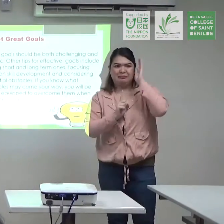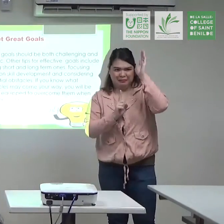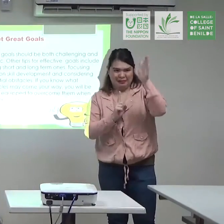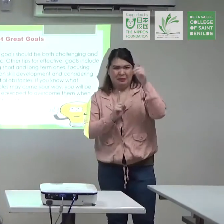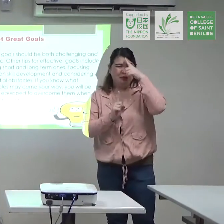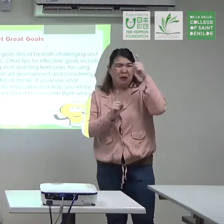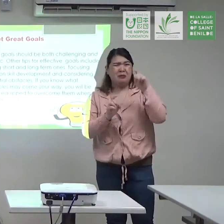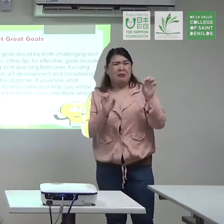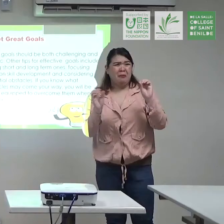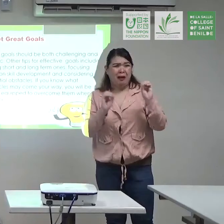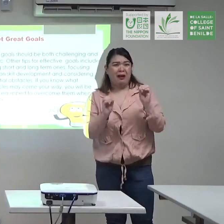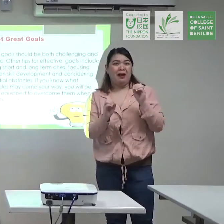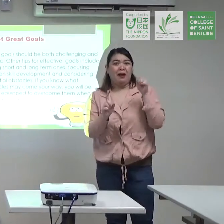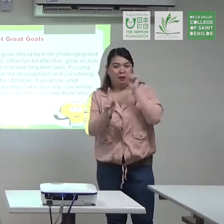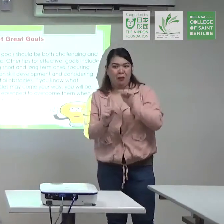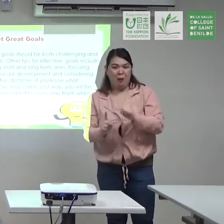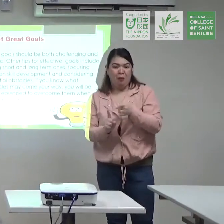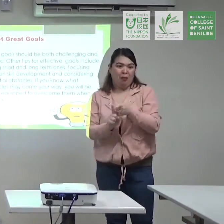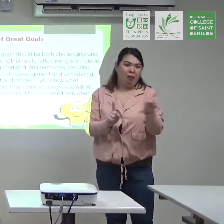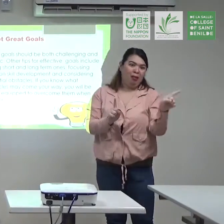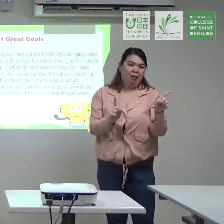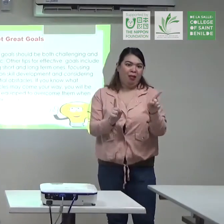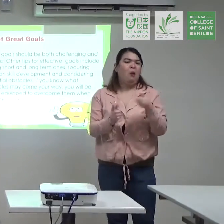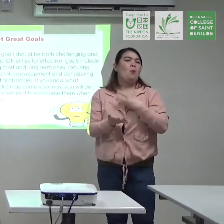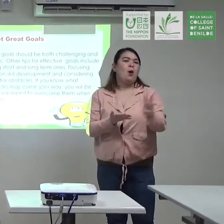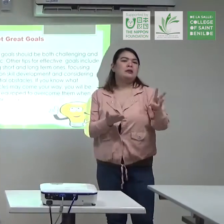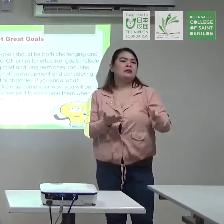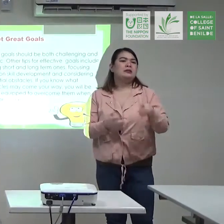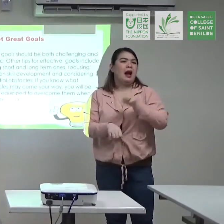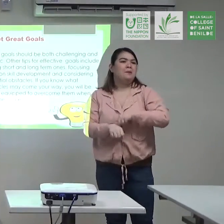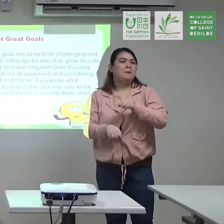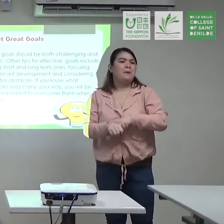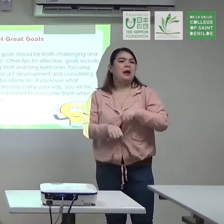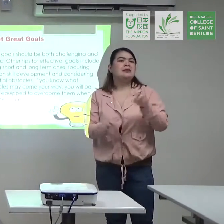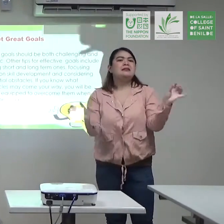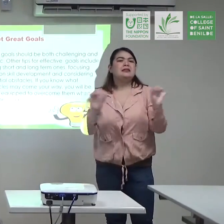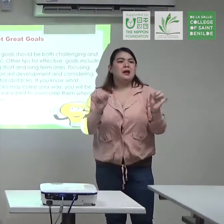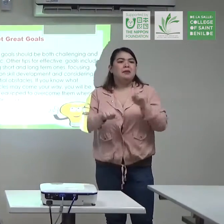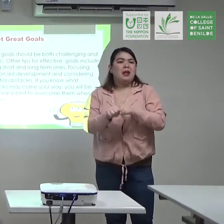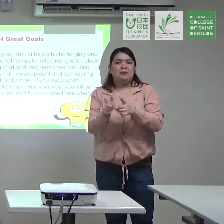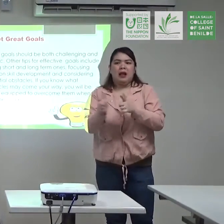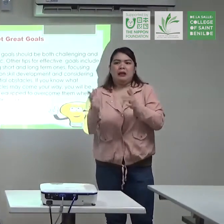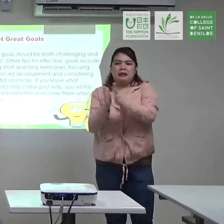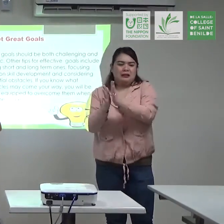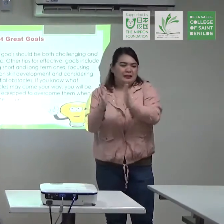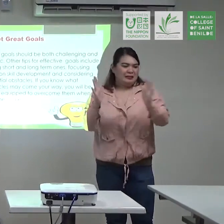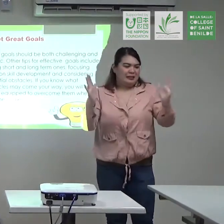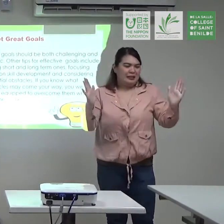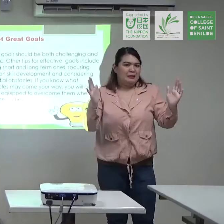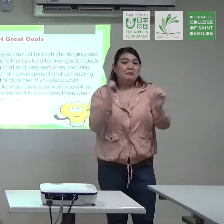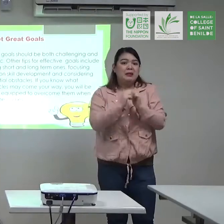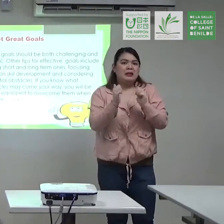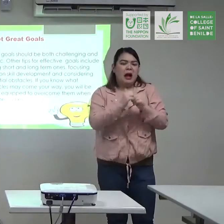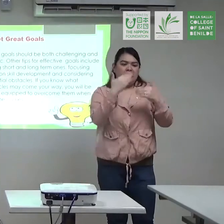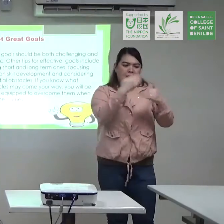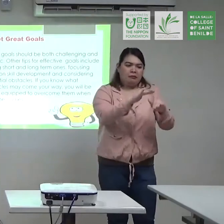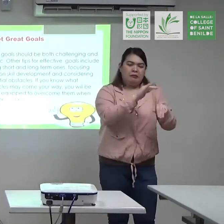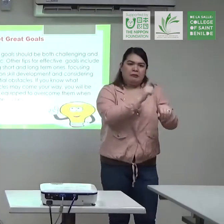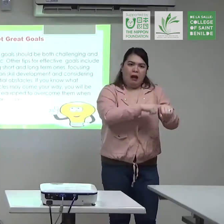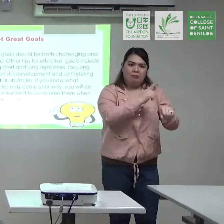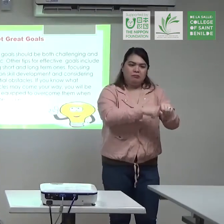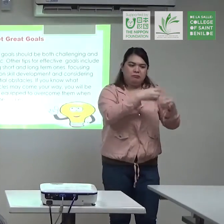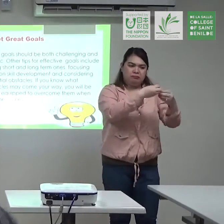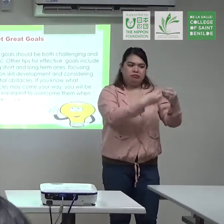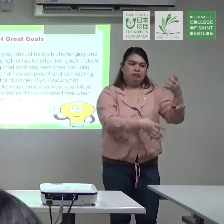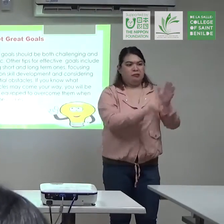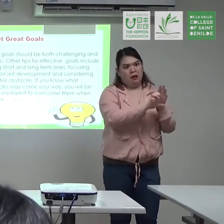wasting precious time. There should be timeline. May limit yung gagawin mo. Hanggang ilan ka